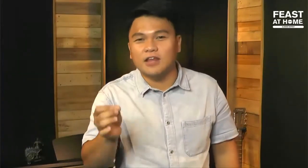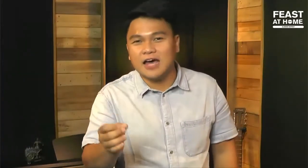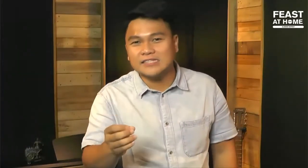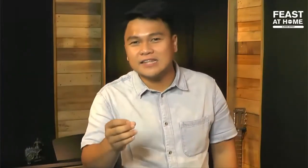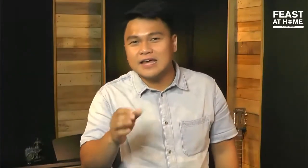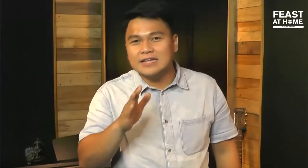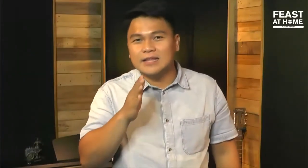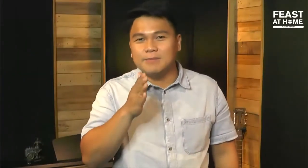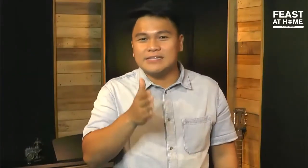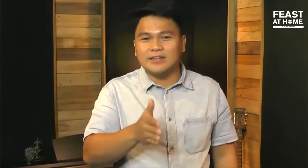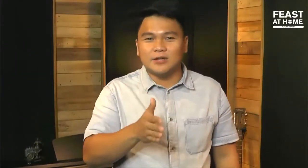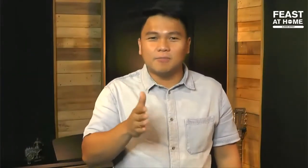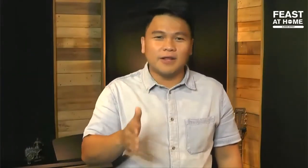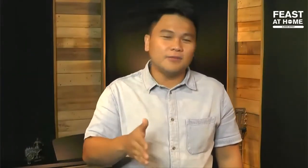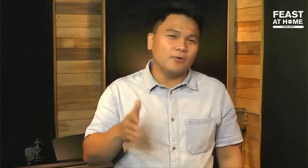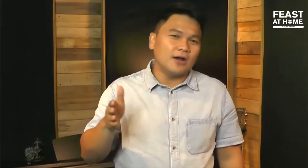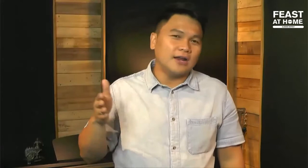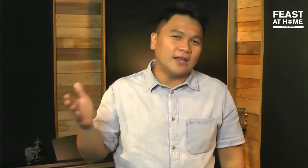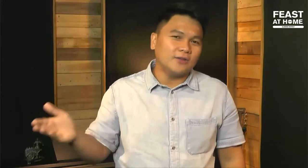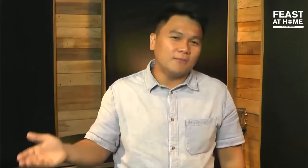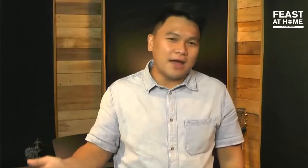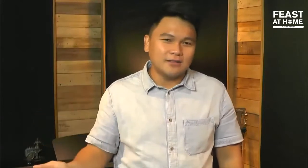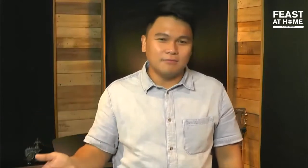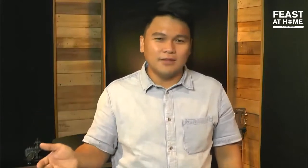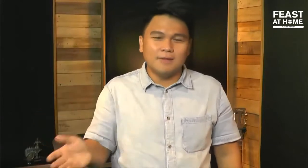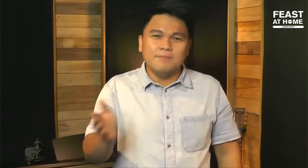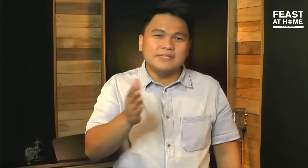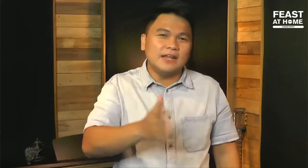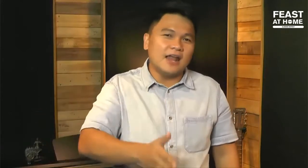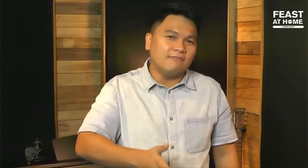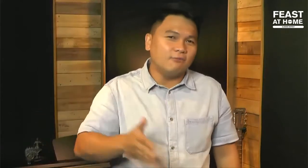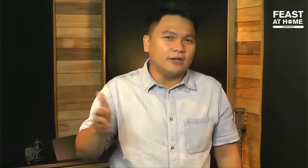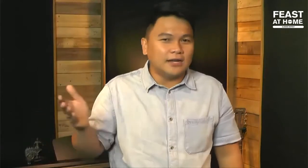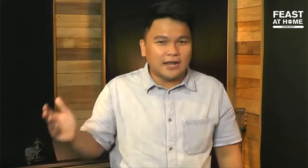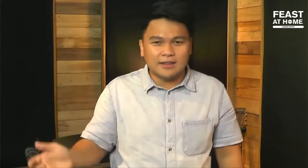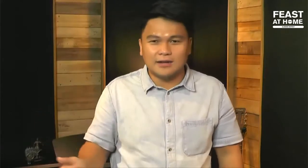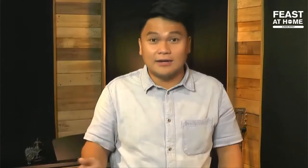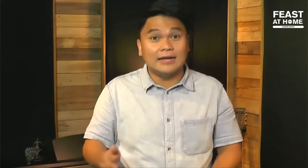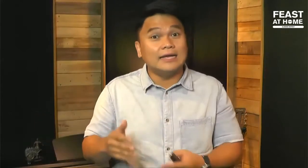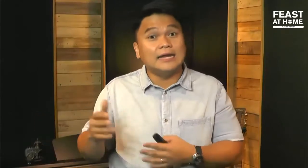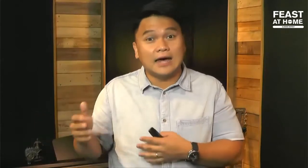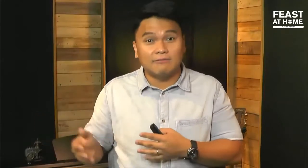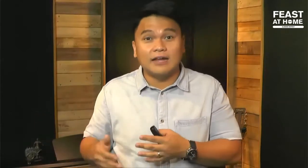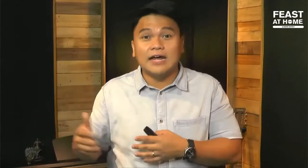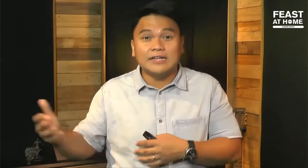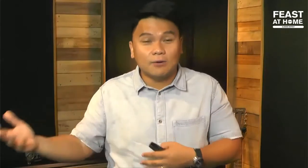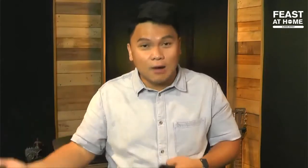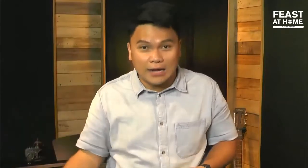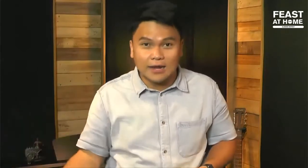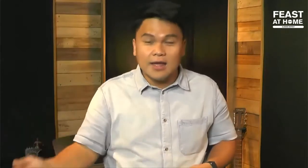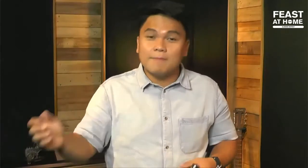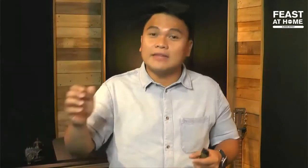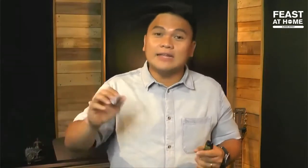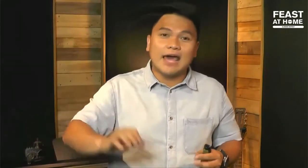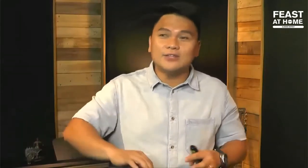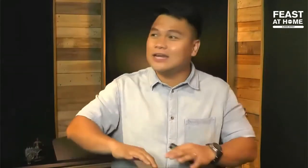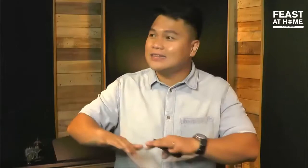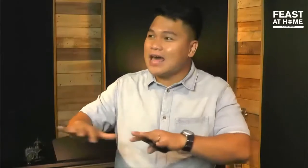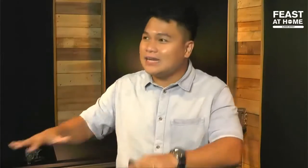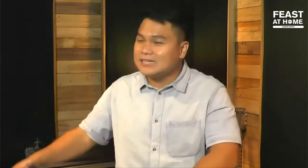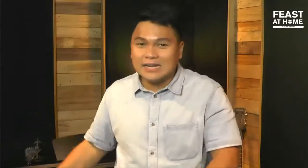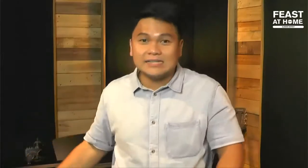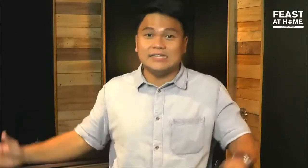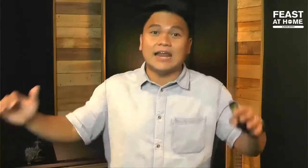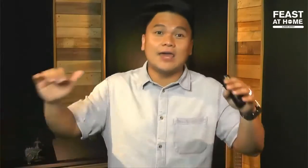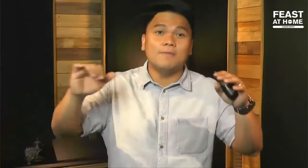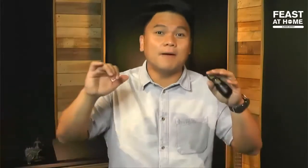of lust, na misinterpret mo ang great commandment, imbis na love one another, naging love another one. Patay tayo dyan. At